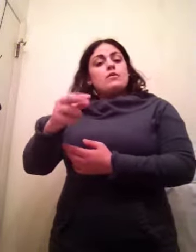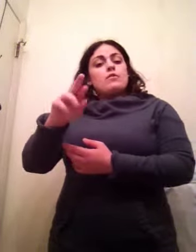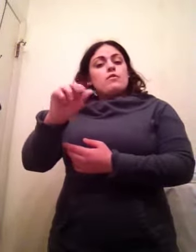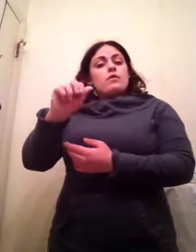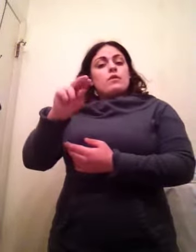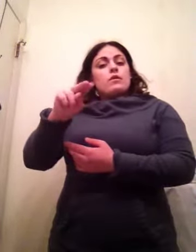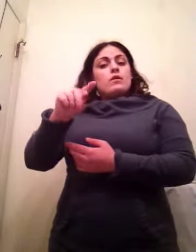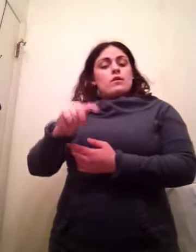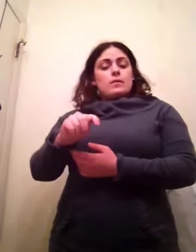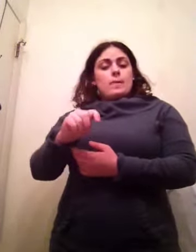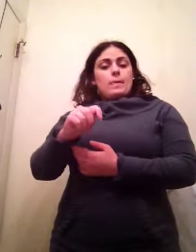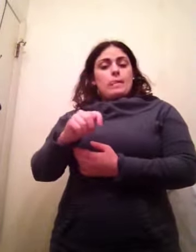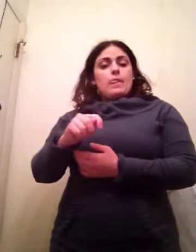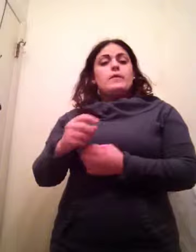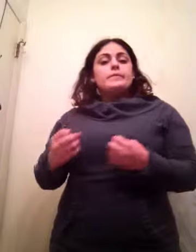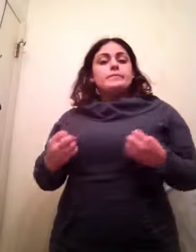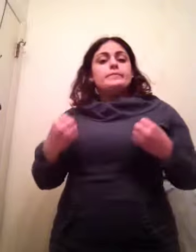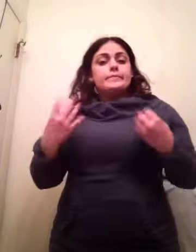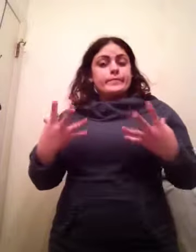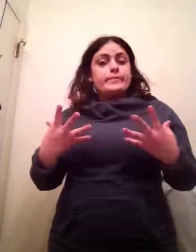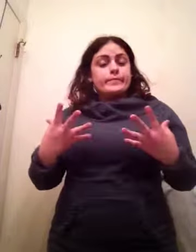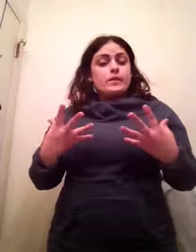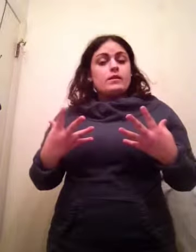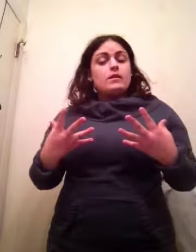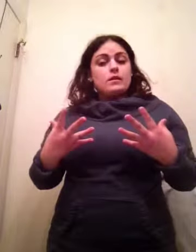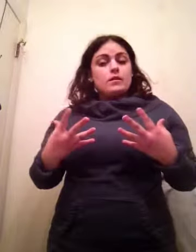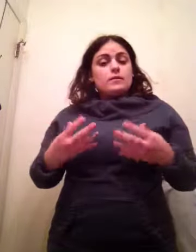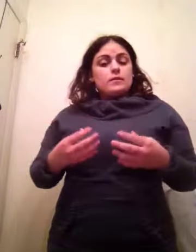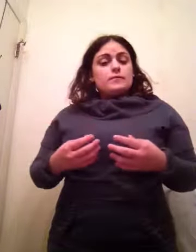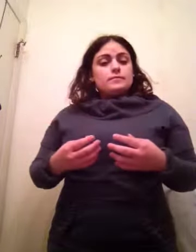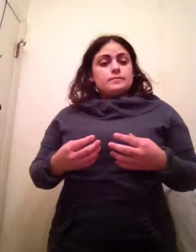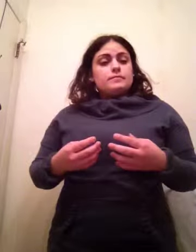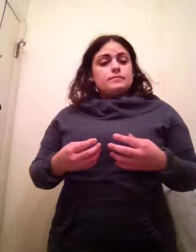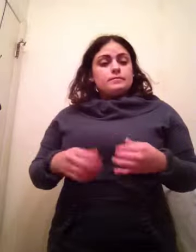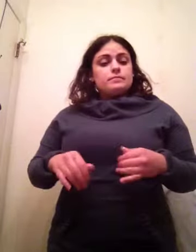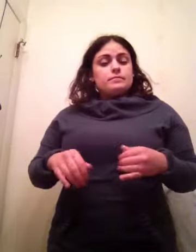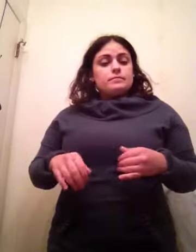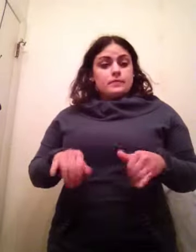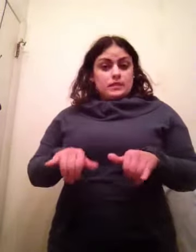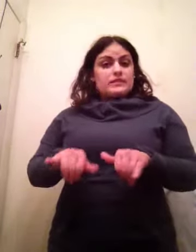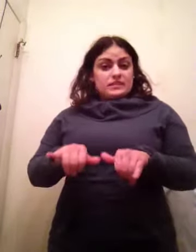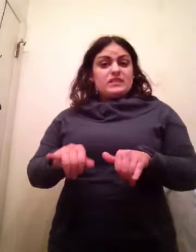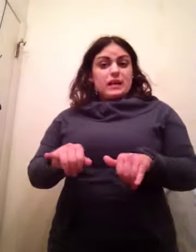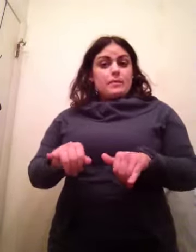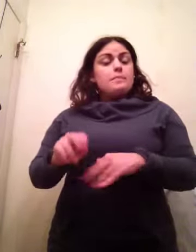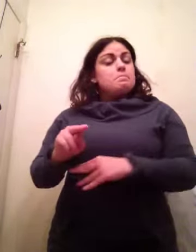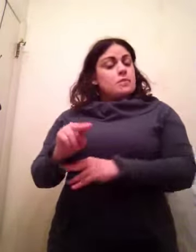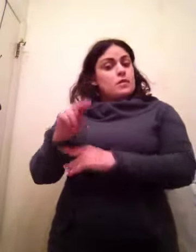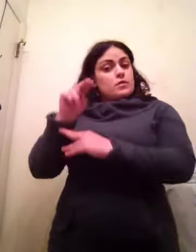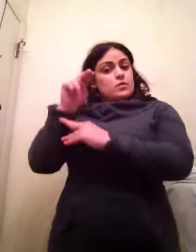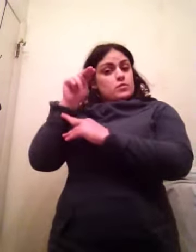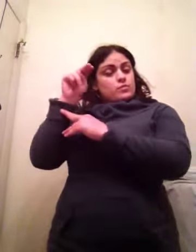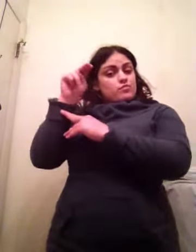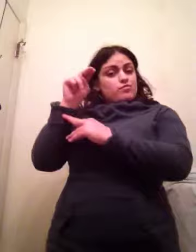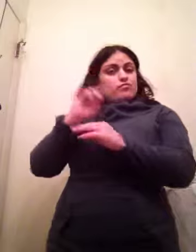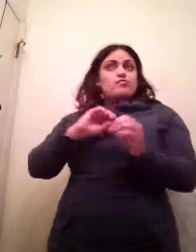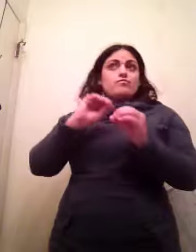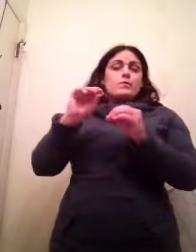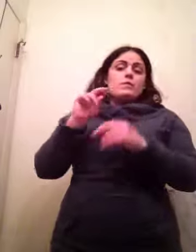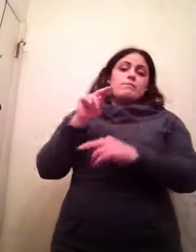United States at this time were settling in the North because they were working in those cities. They were